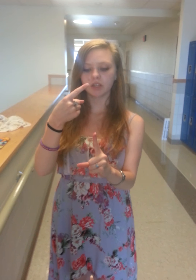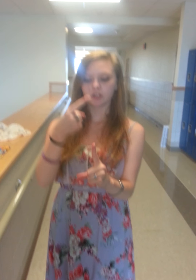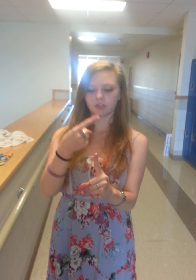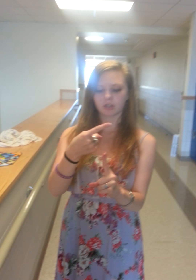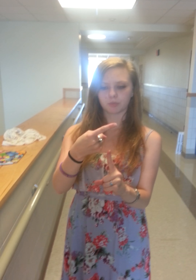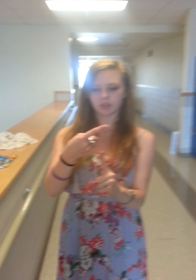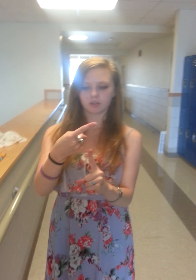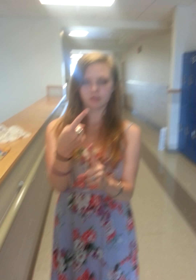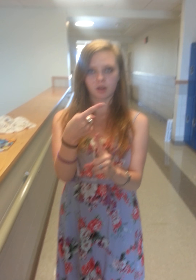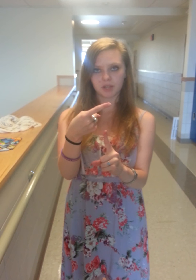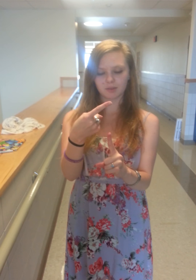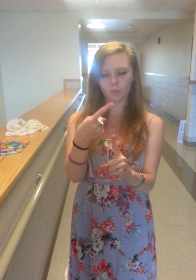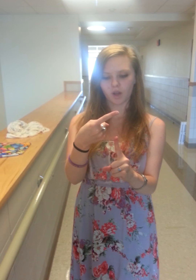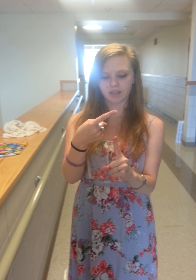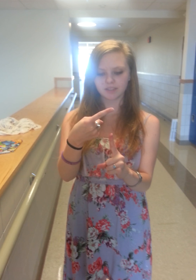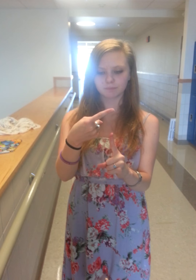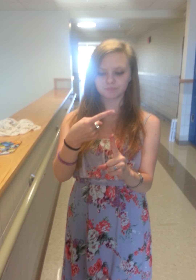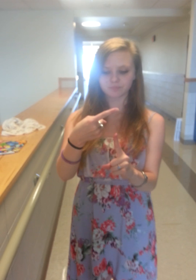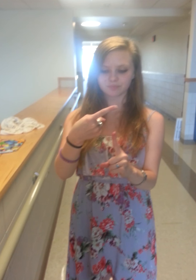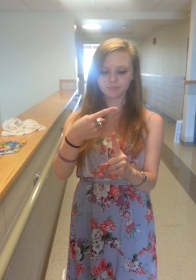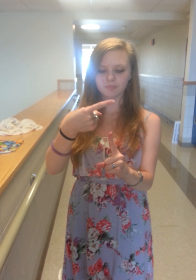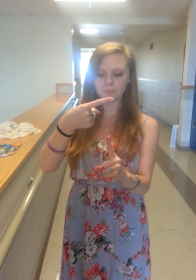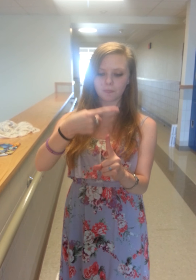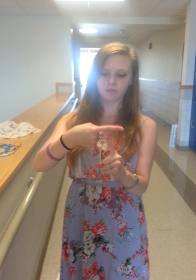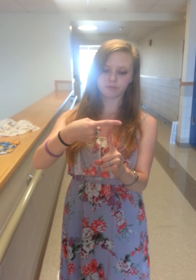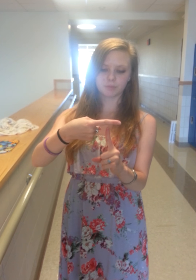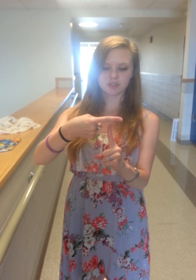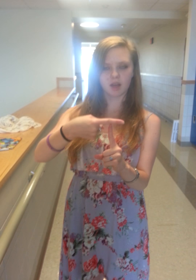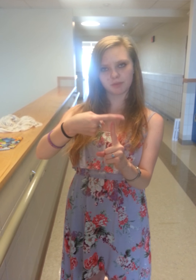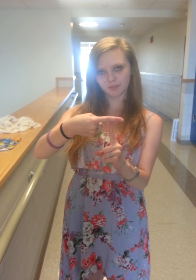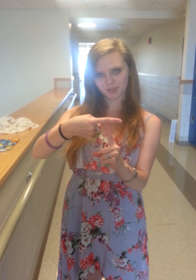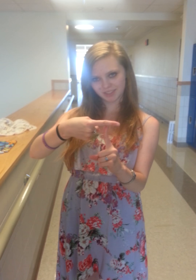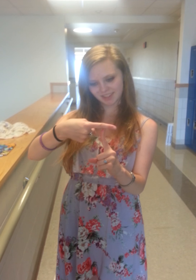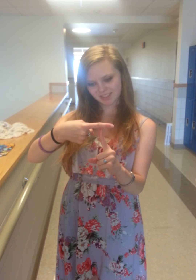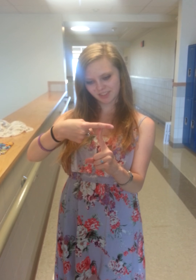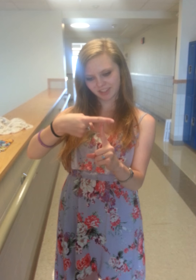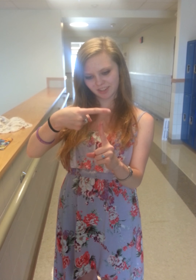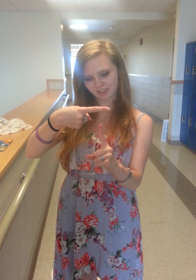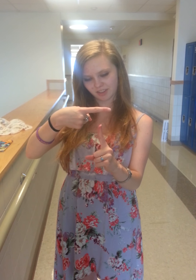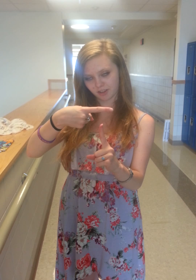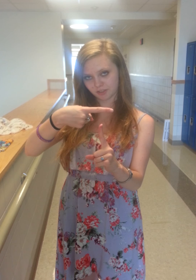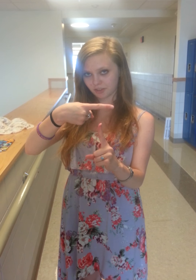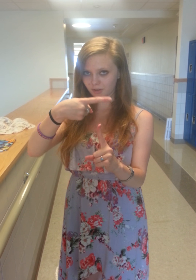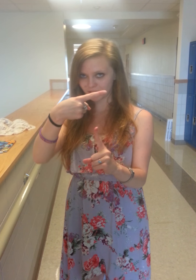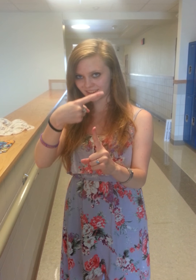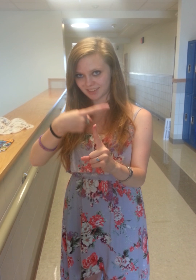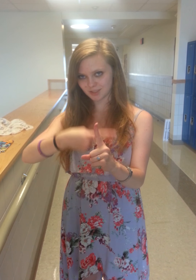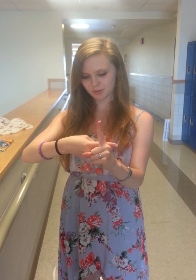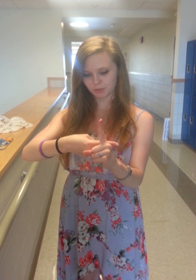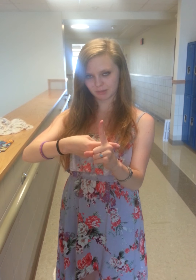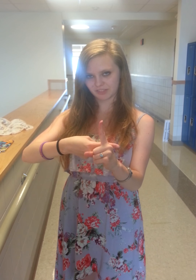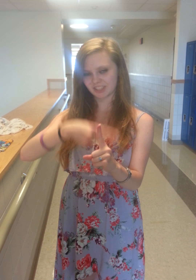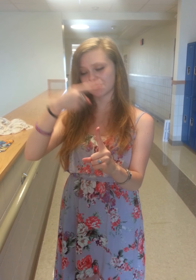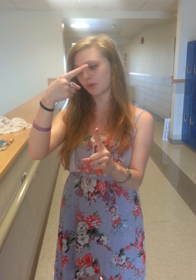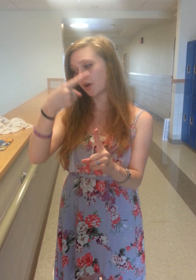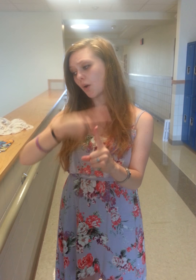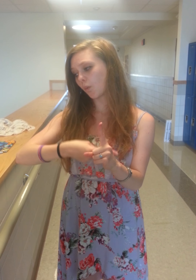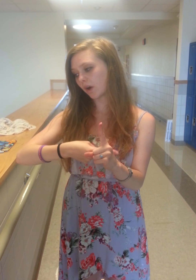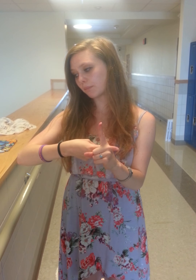You're going to bring your dominant one from the top of your index finger on your non-dominant hand to the bottom of it. So 1